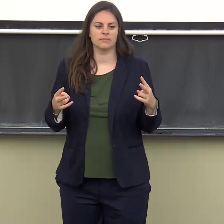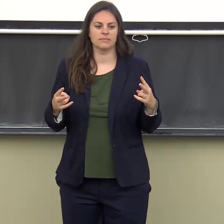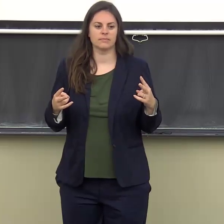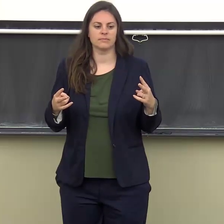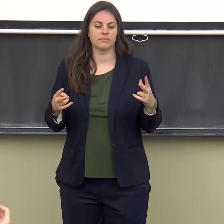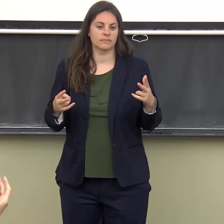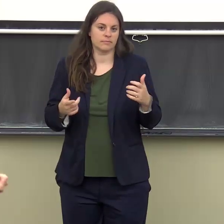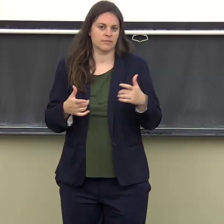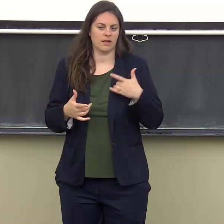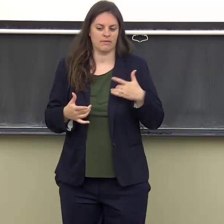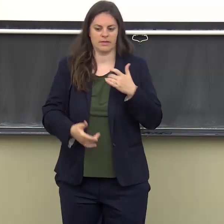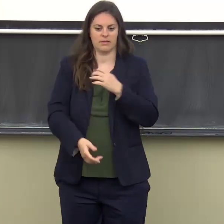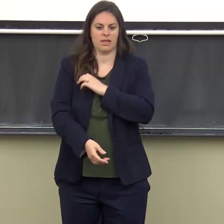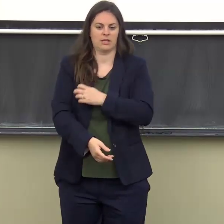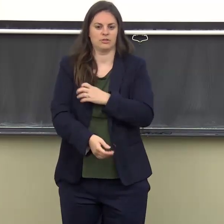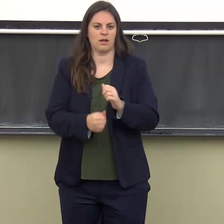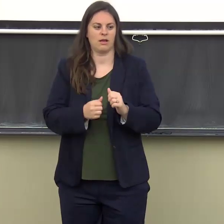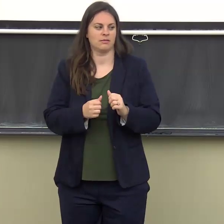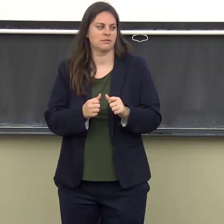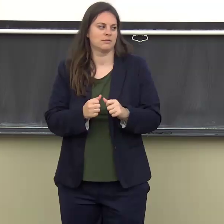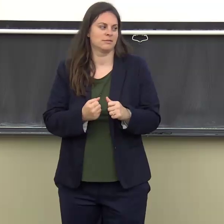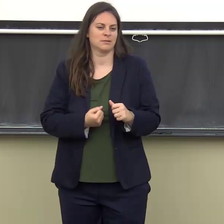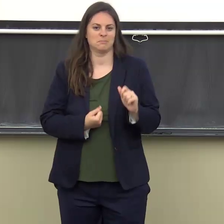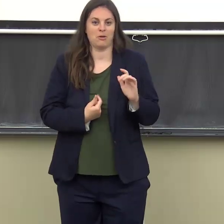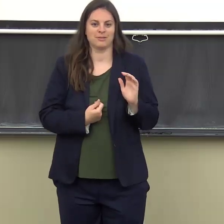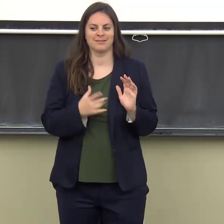really am energized by Carl's talk last night.